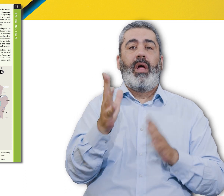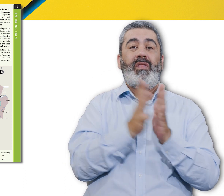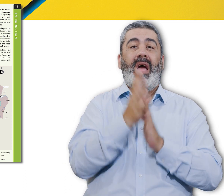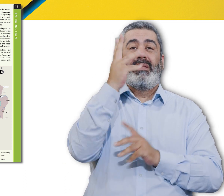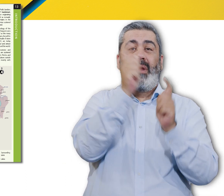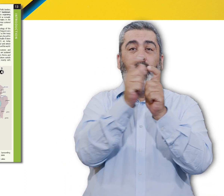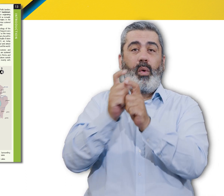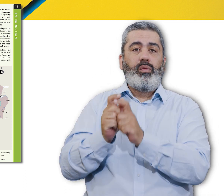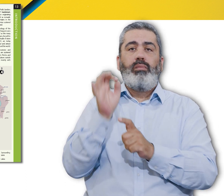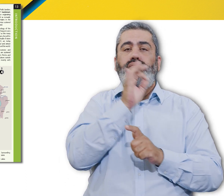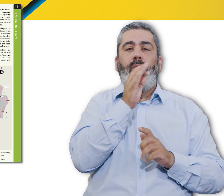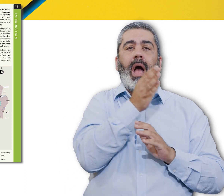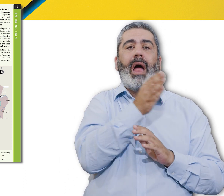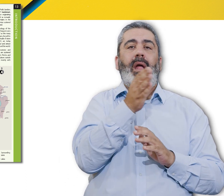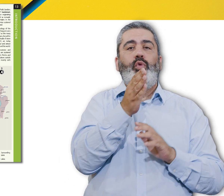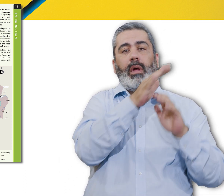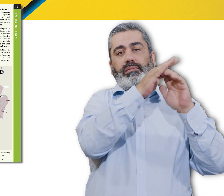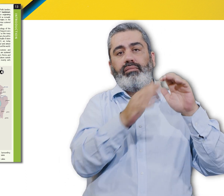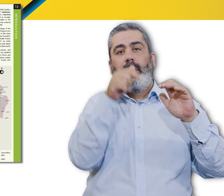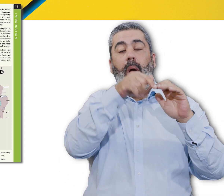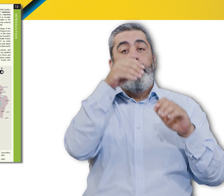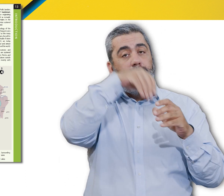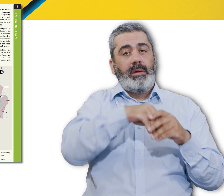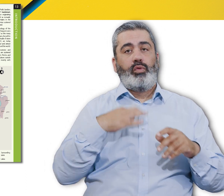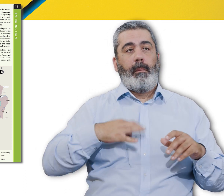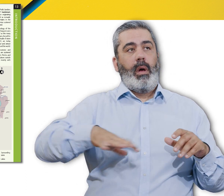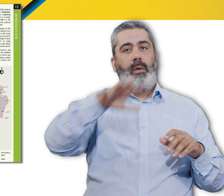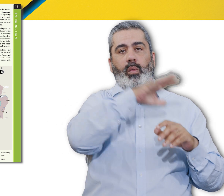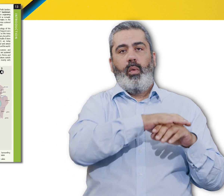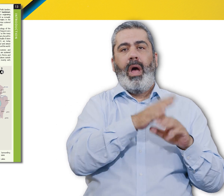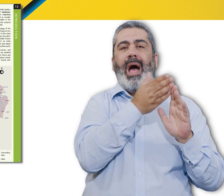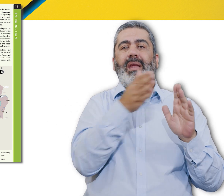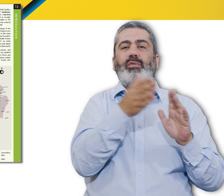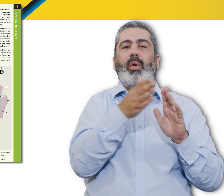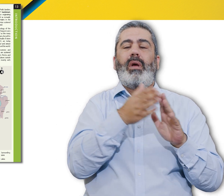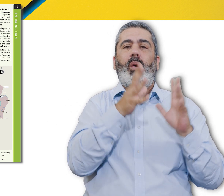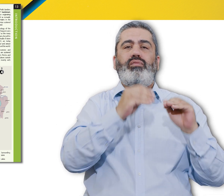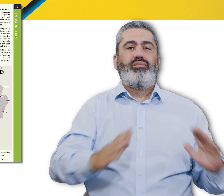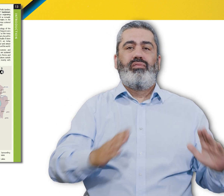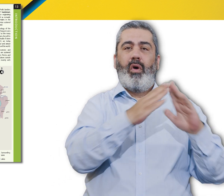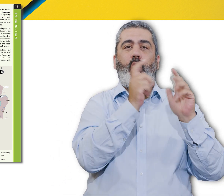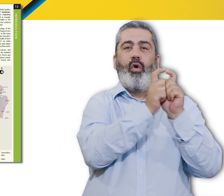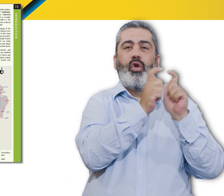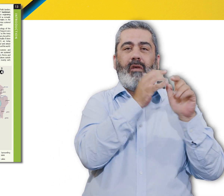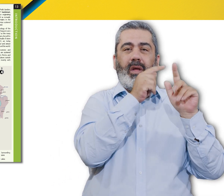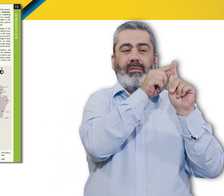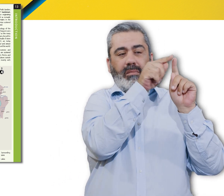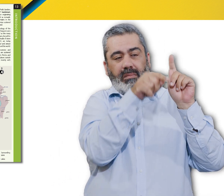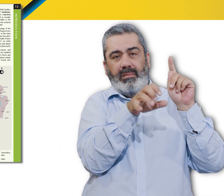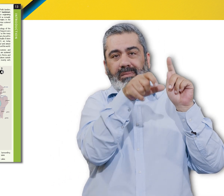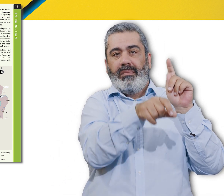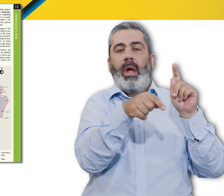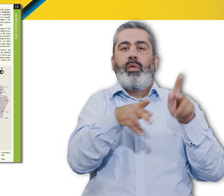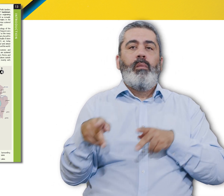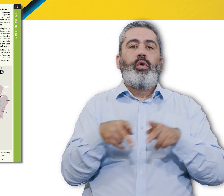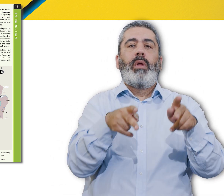The villages of Kepazora, with 14 of them located east, are inside the national park, east of the mountainous Vlachkohoria, in